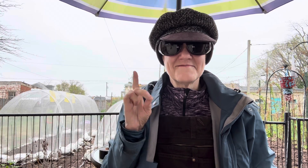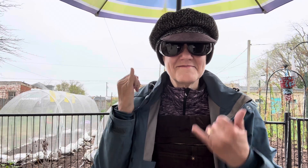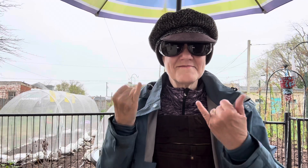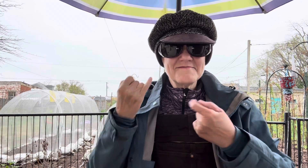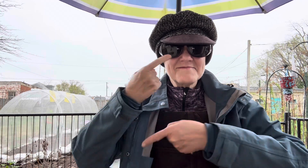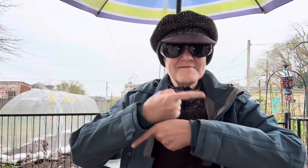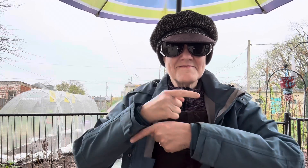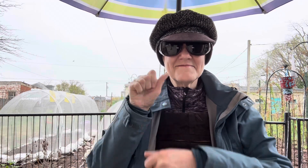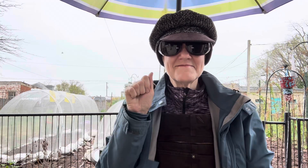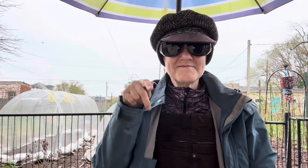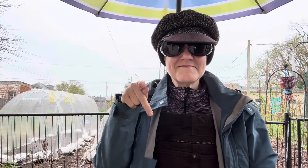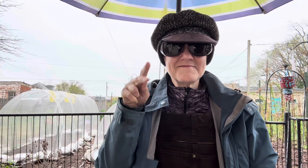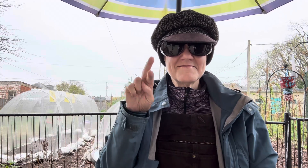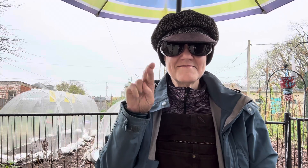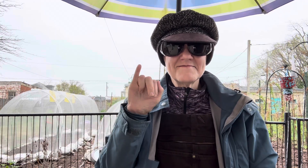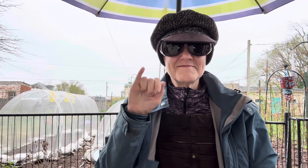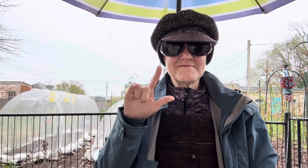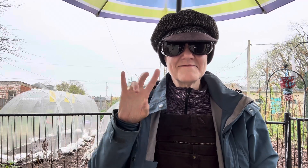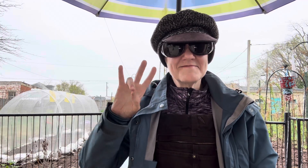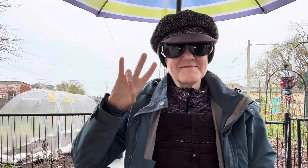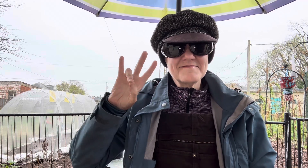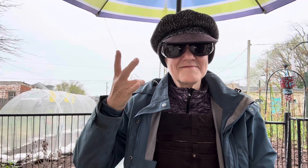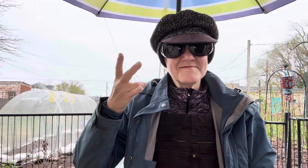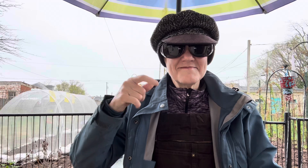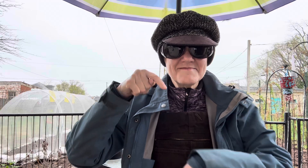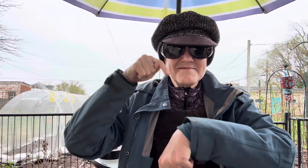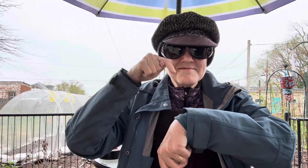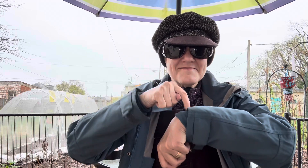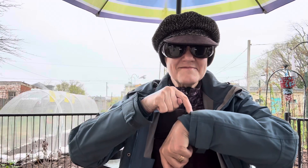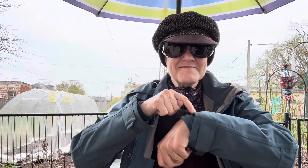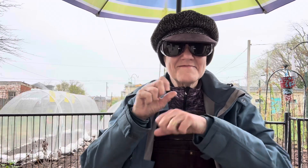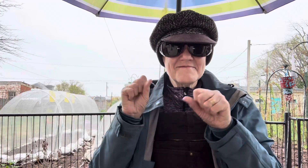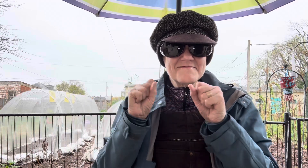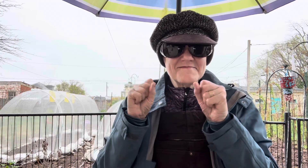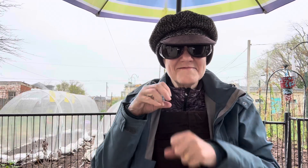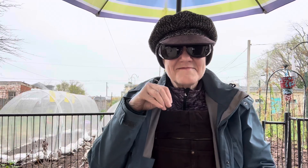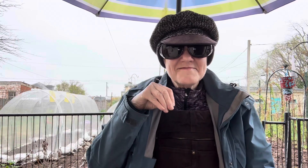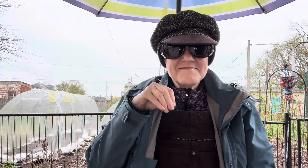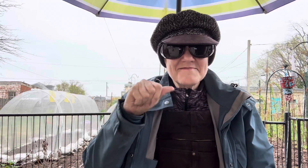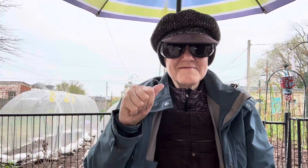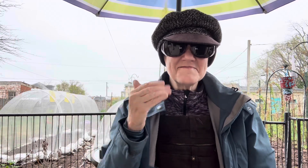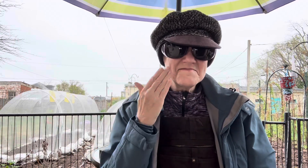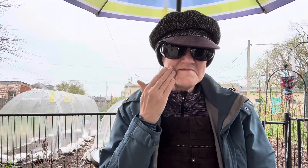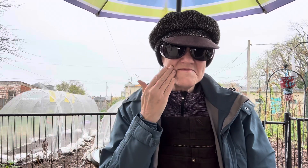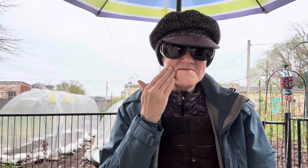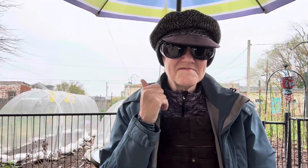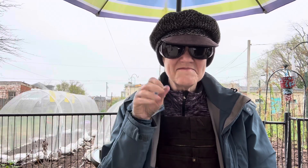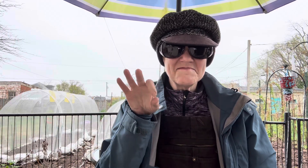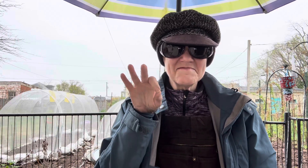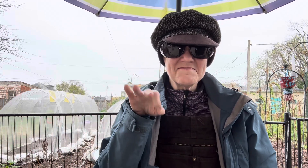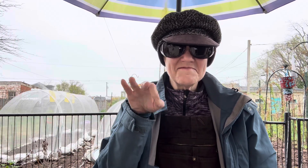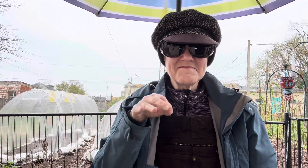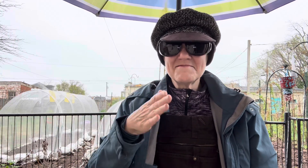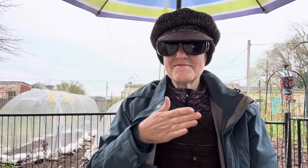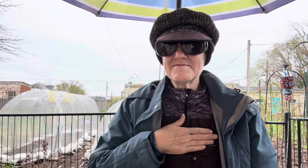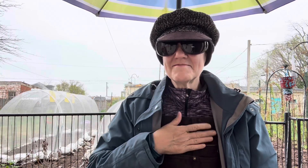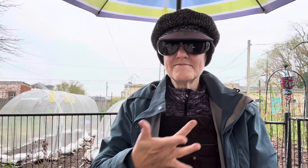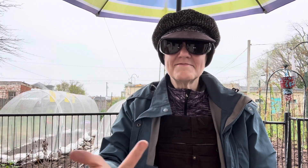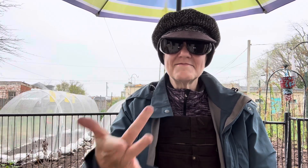Today is April 7th and it's time to winter sow our sweet peppers,